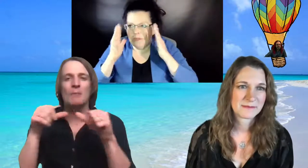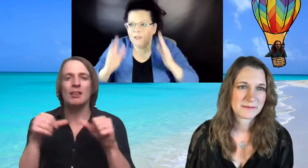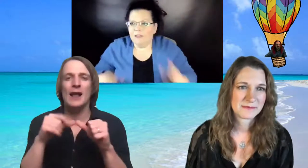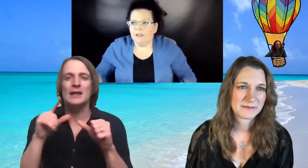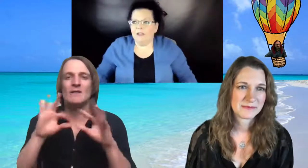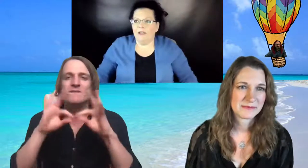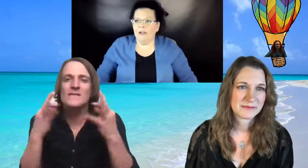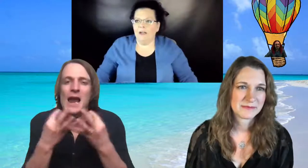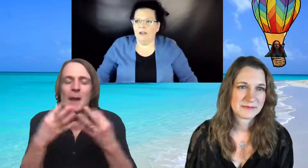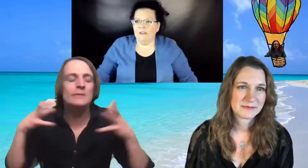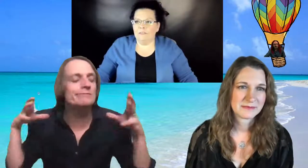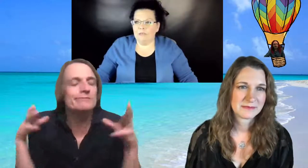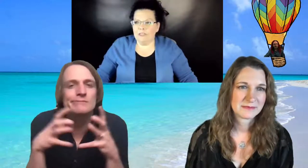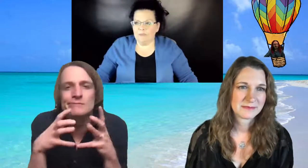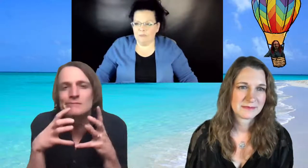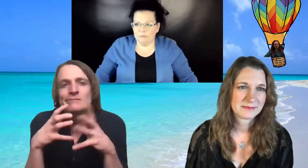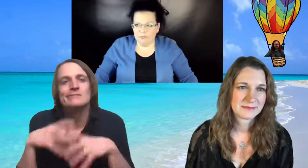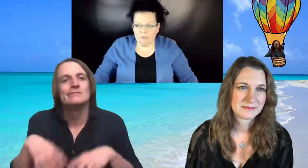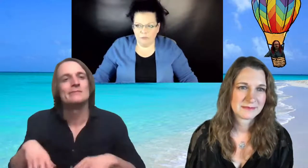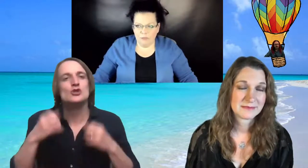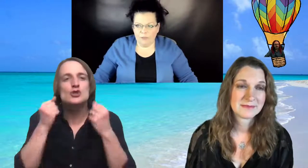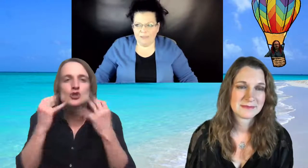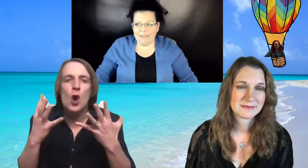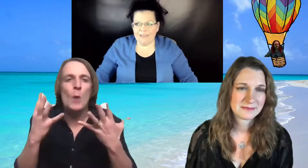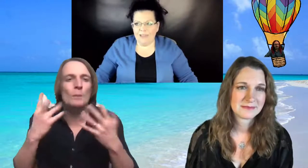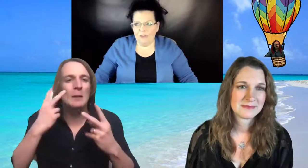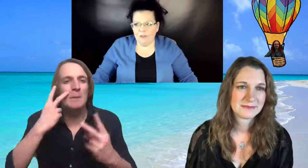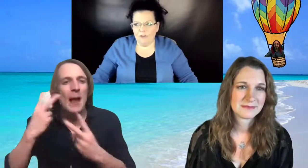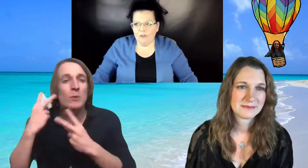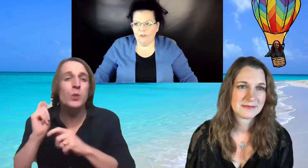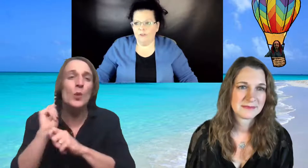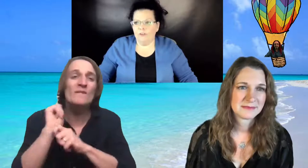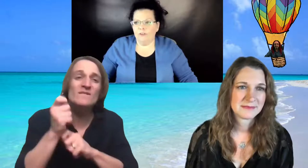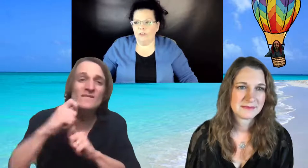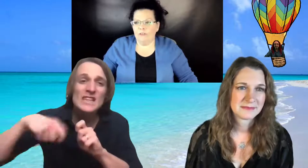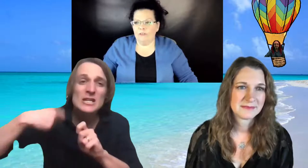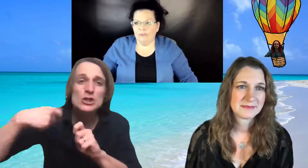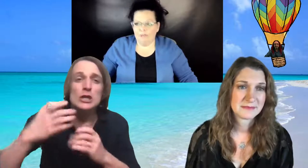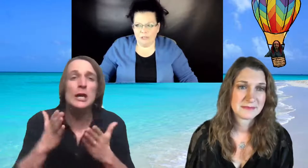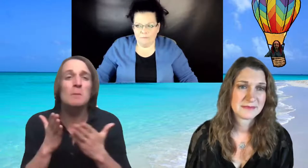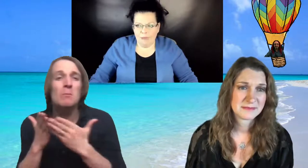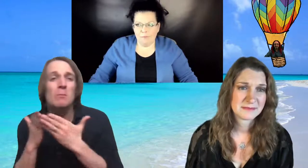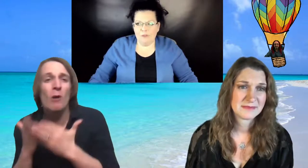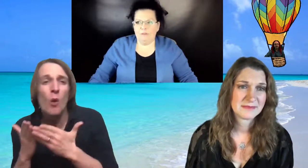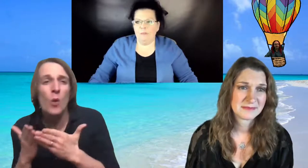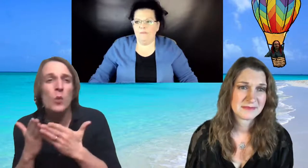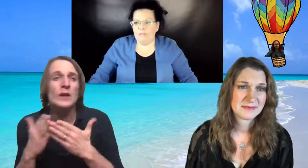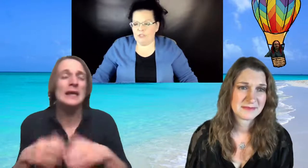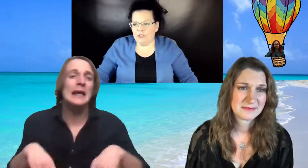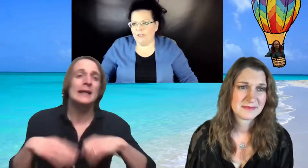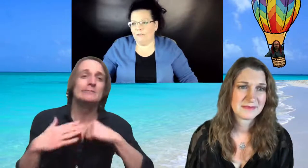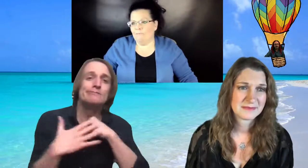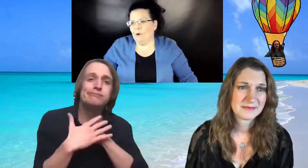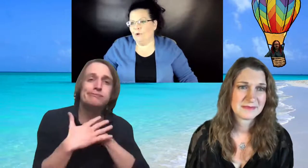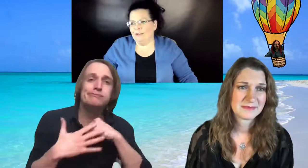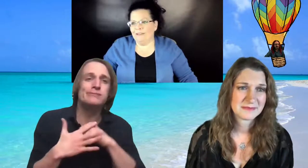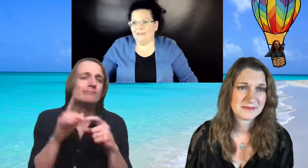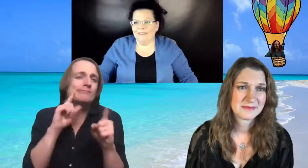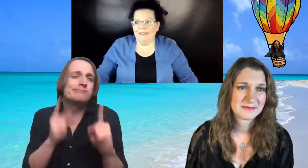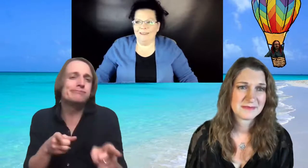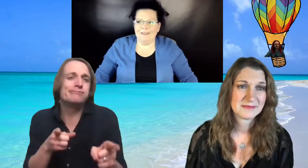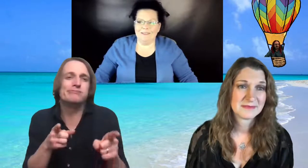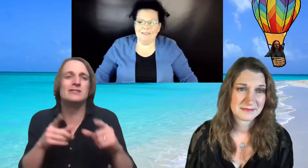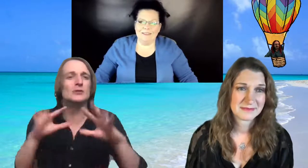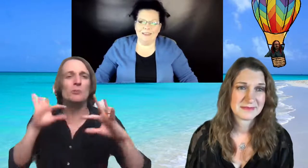wrong. The place was a place for family to get together. We have a lot of memories. We went fishing and